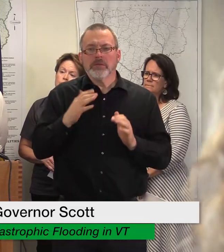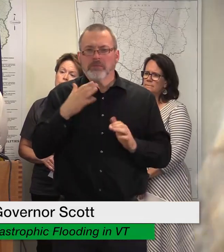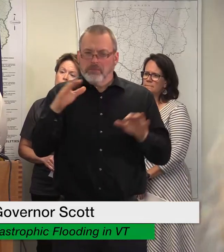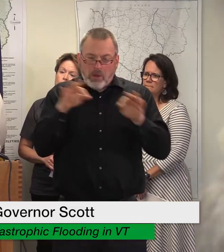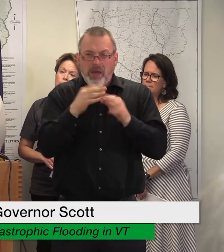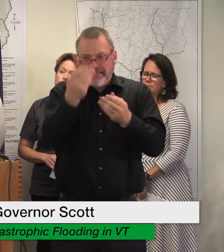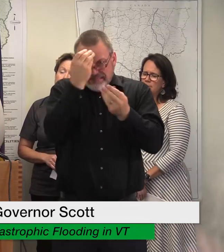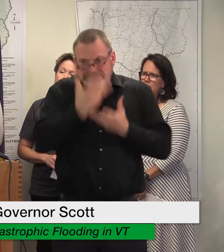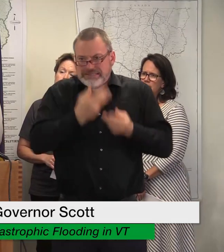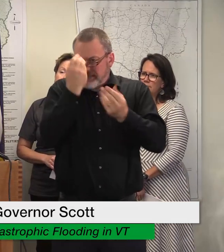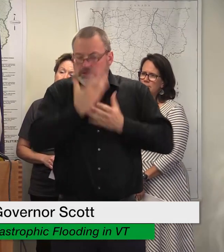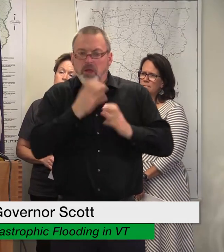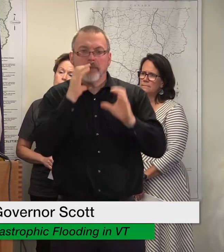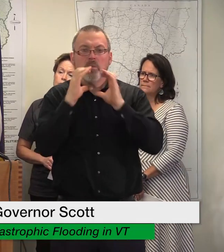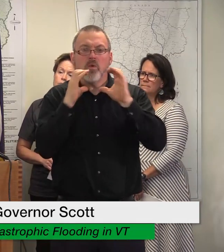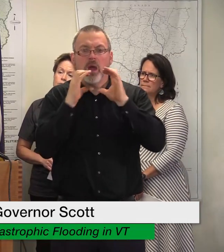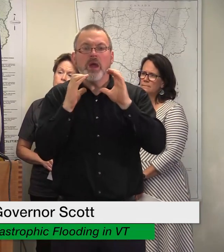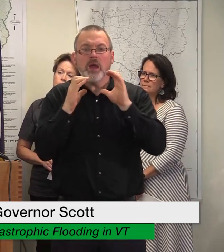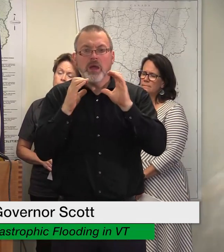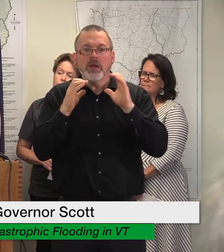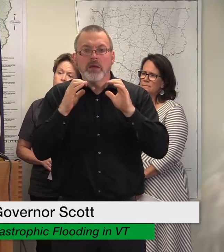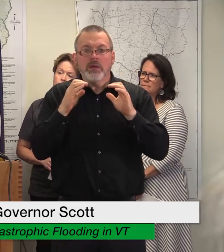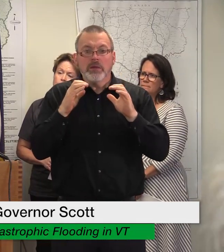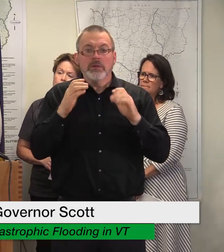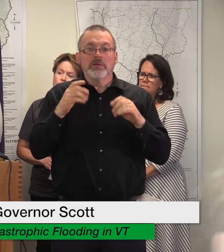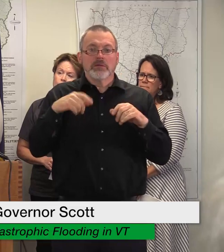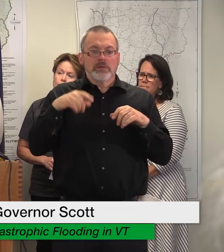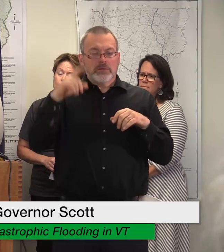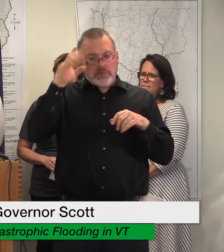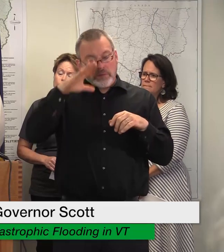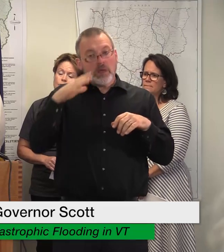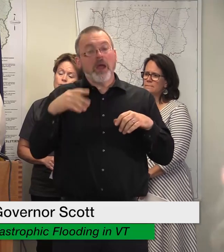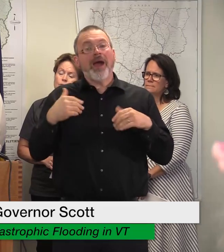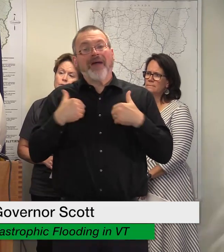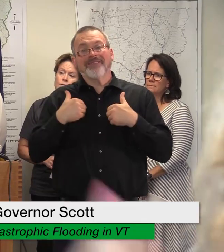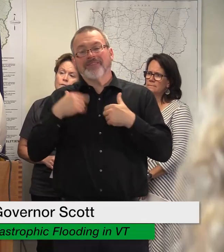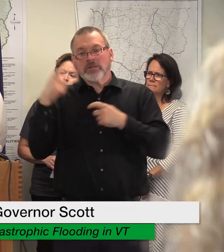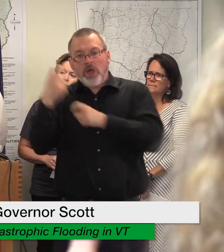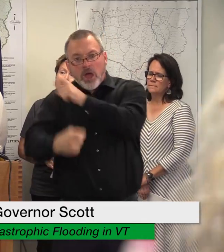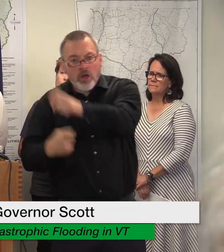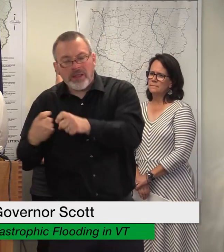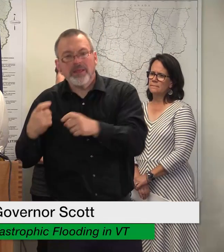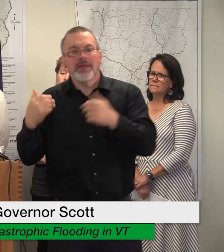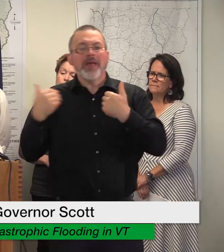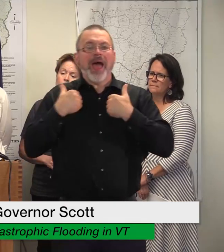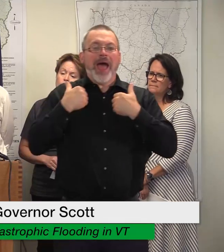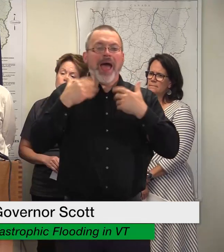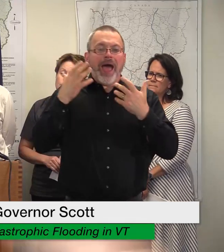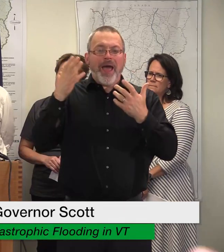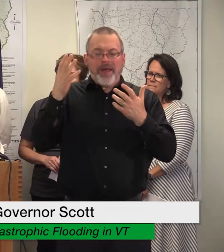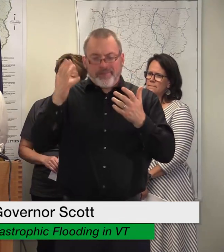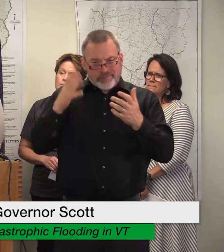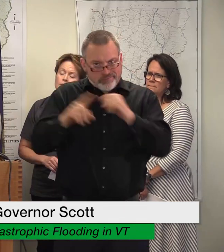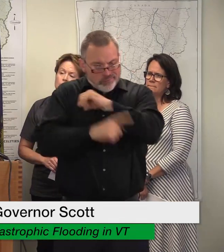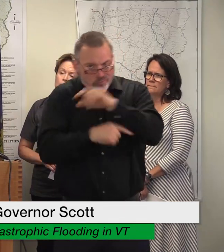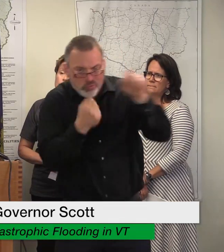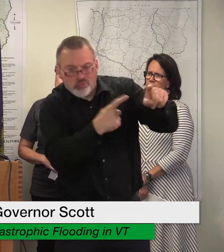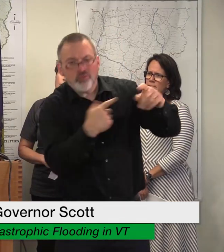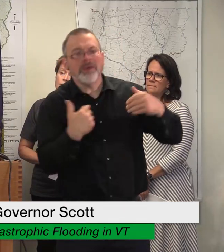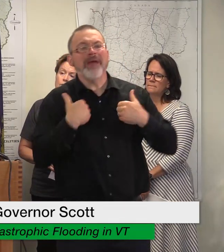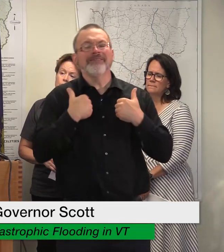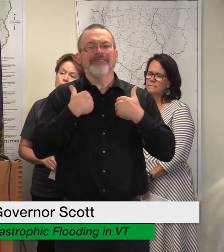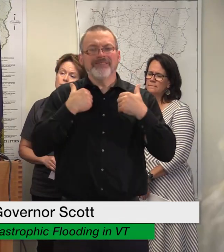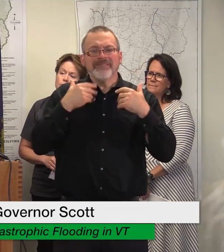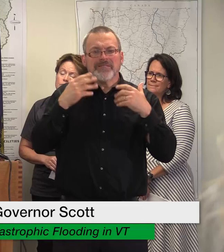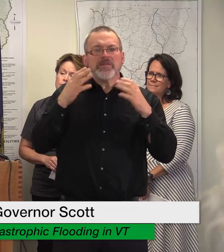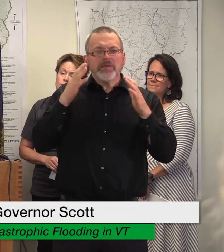with housing partners, flood relief charitable funds, construction companies, waste haulers, and FEMA to develop and develop